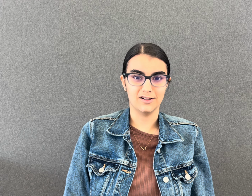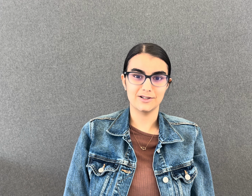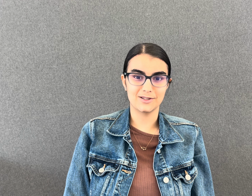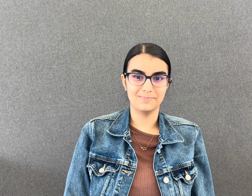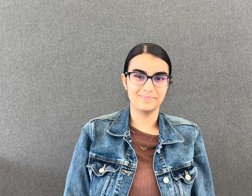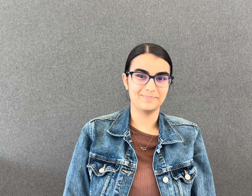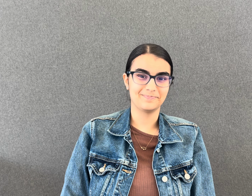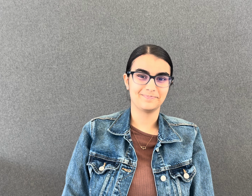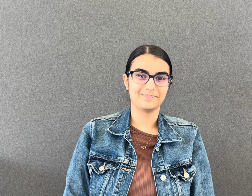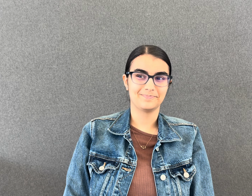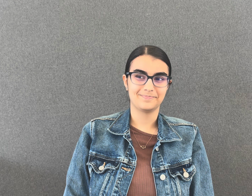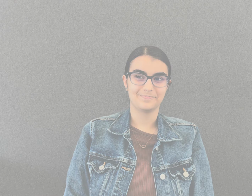colors.